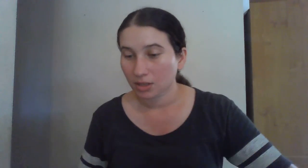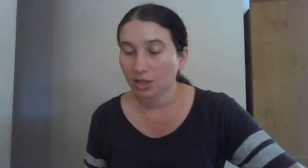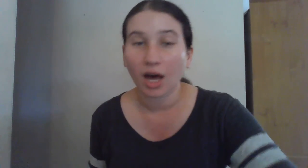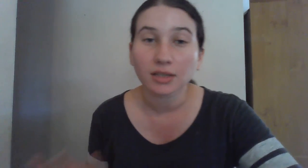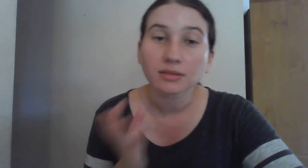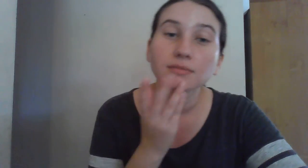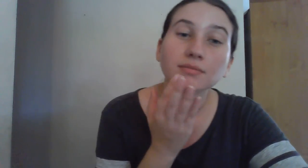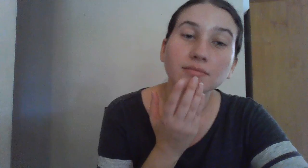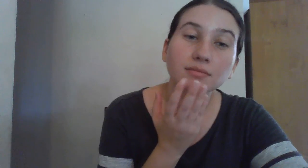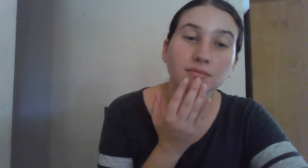Color.